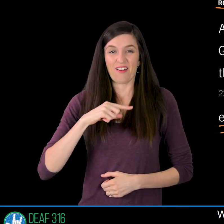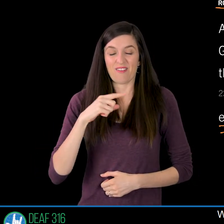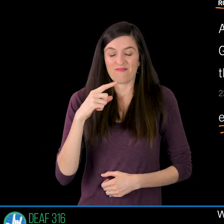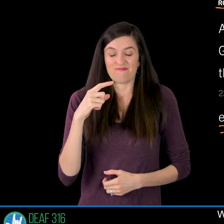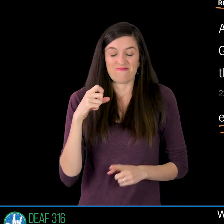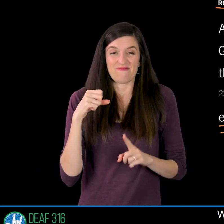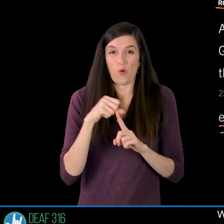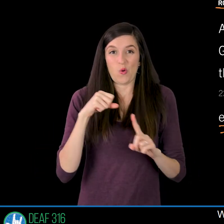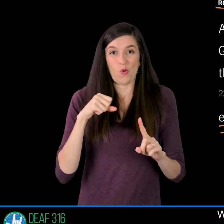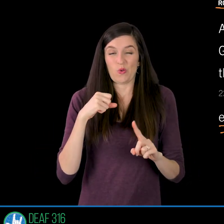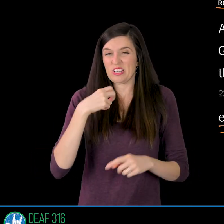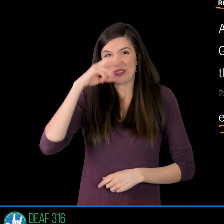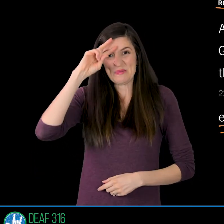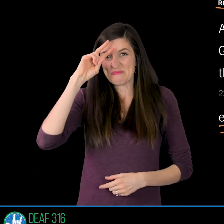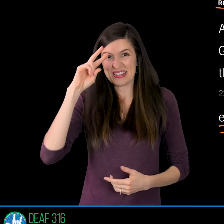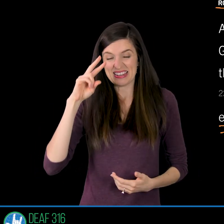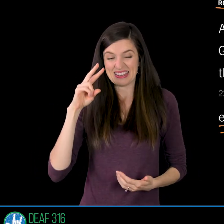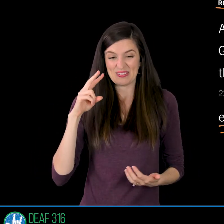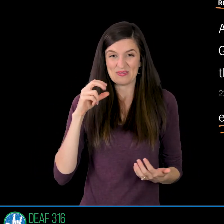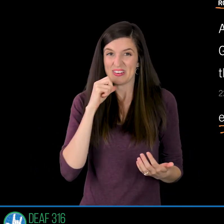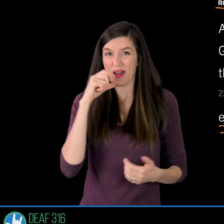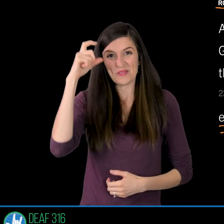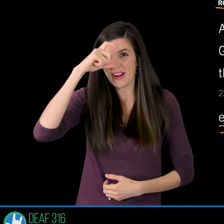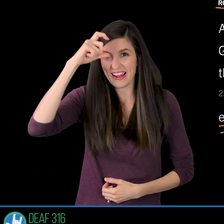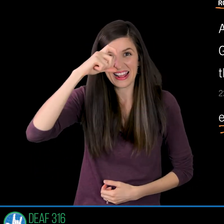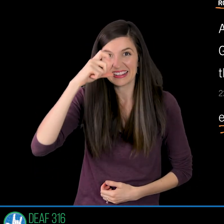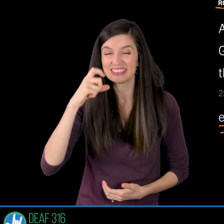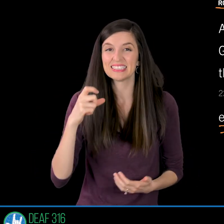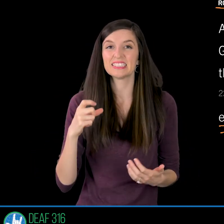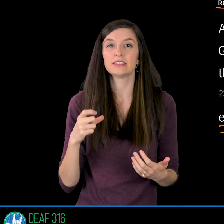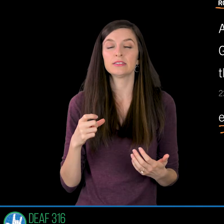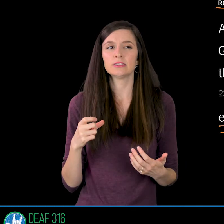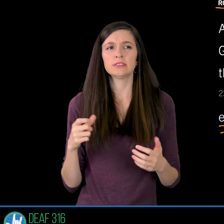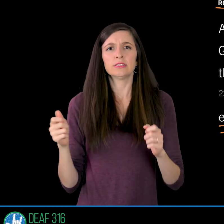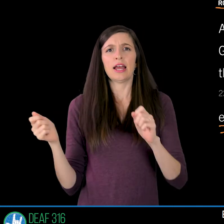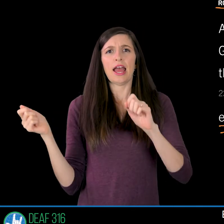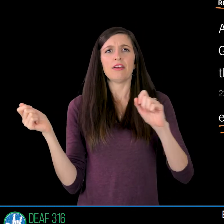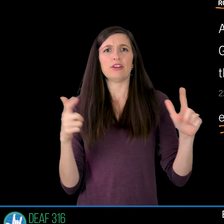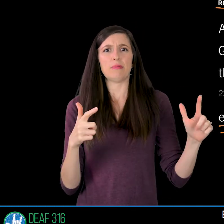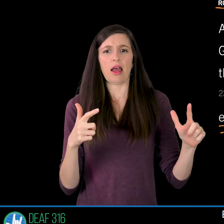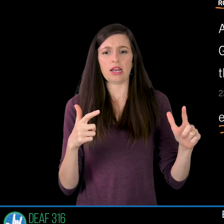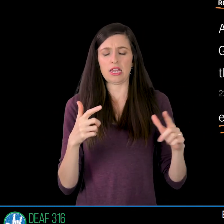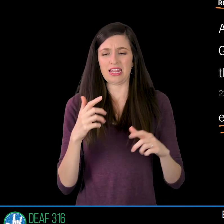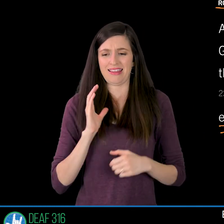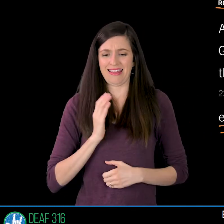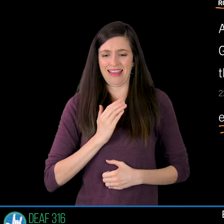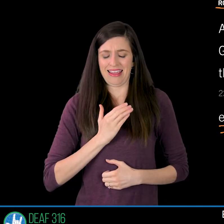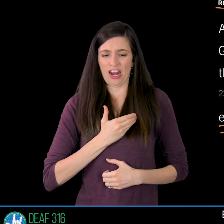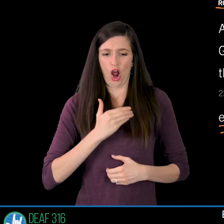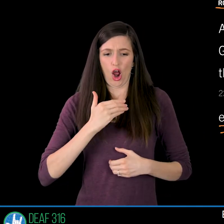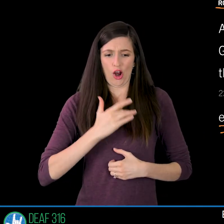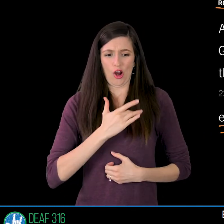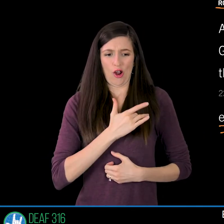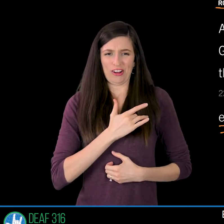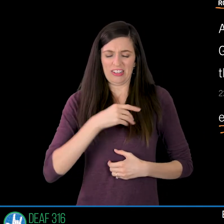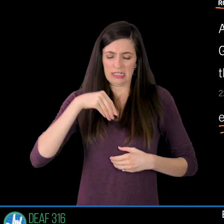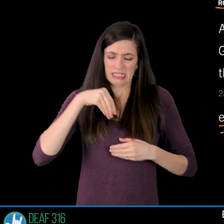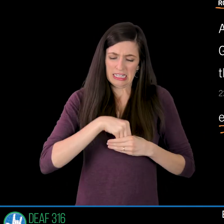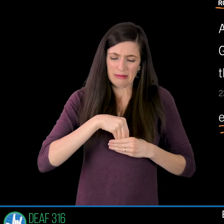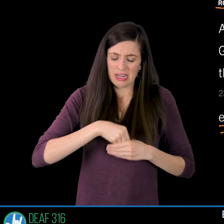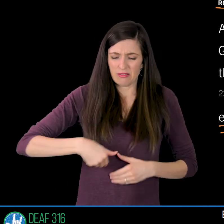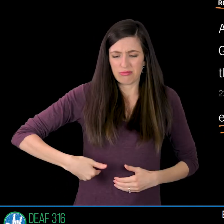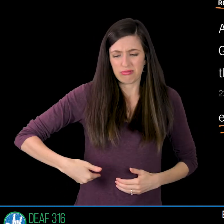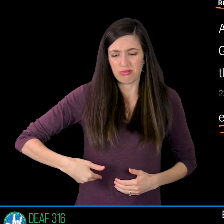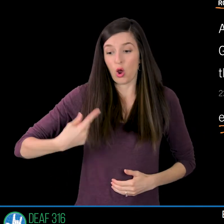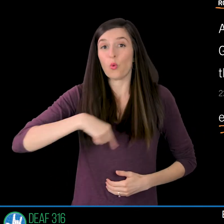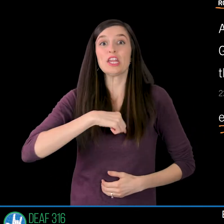God for other glories. Everybody deep down knows that